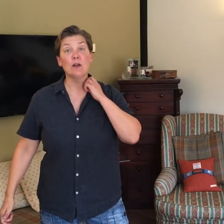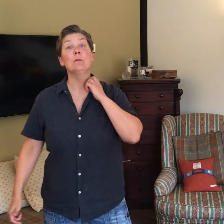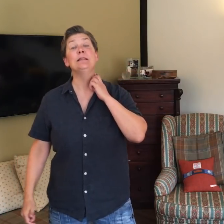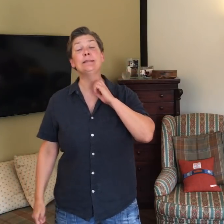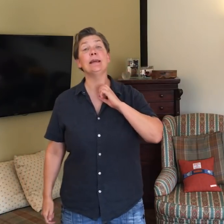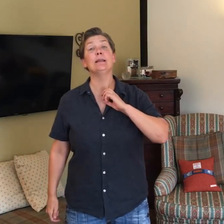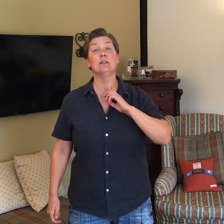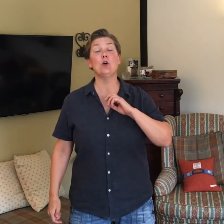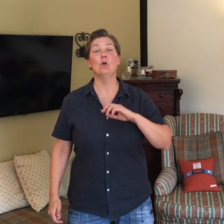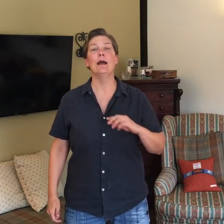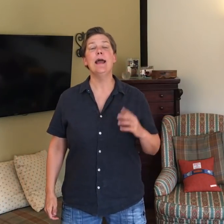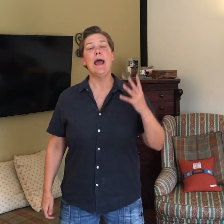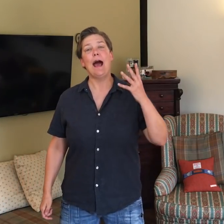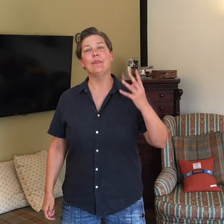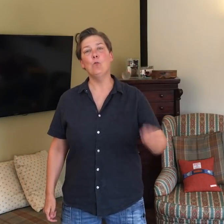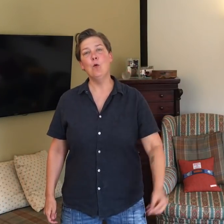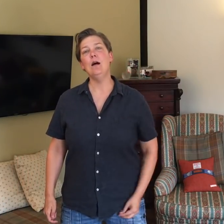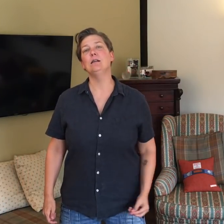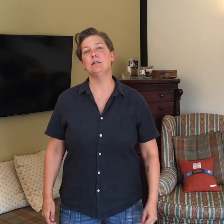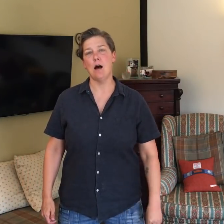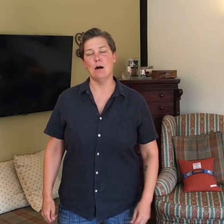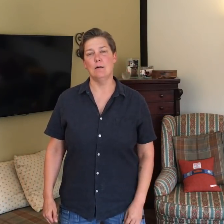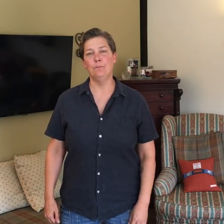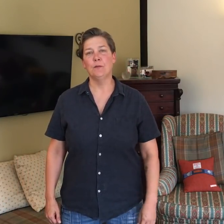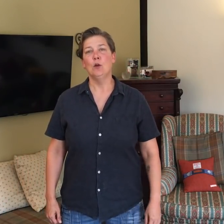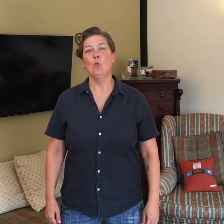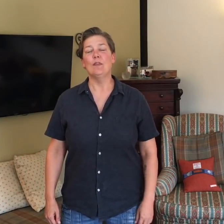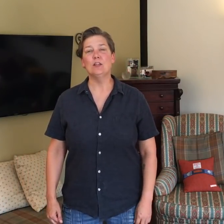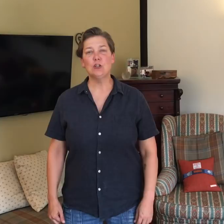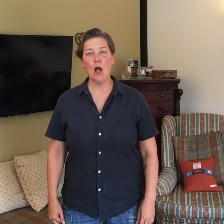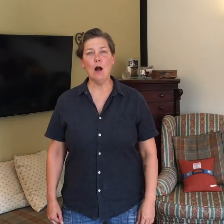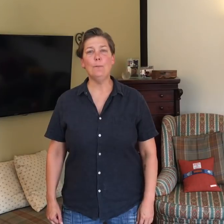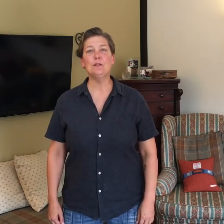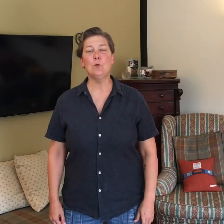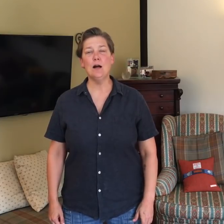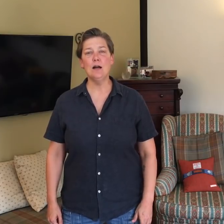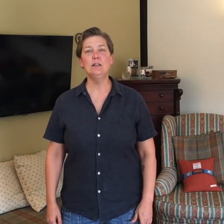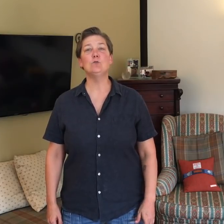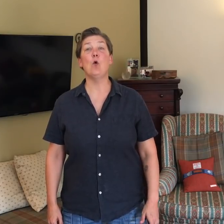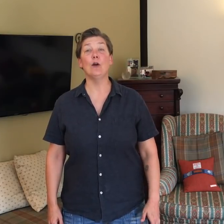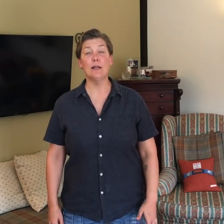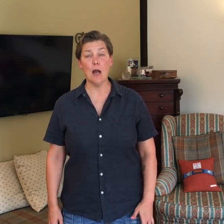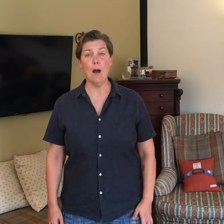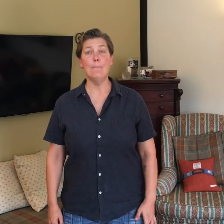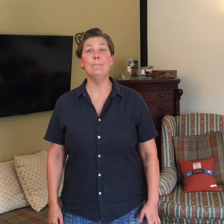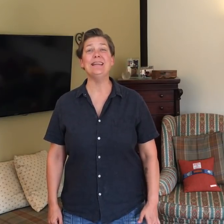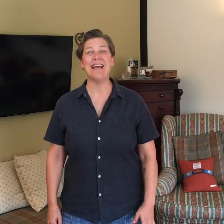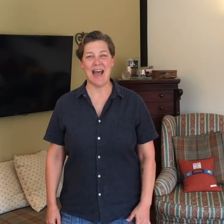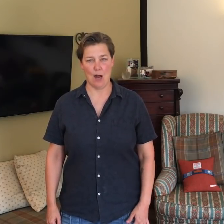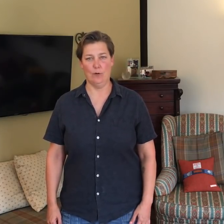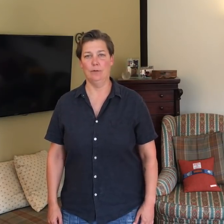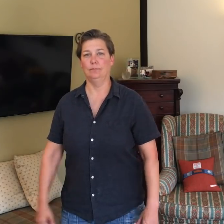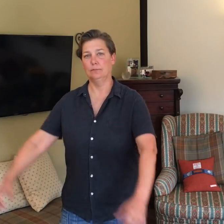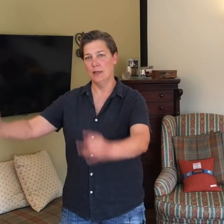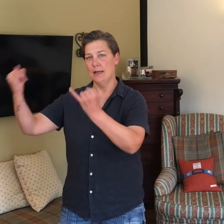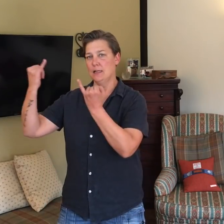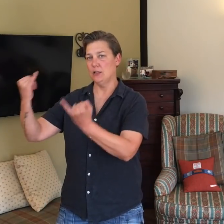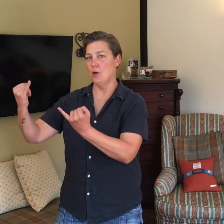be singing the song. And the words are, when the sharpest words want to cut me down. So